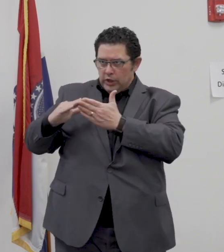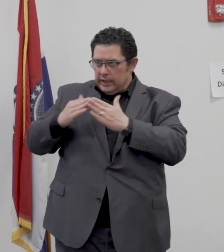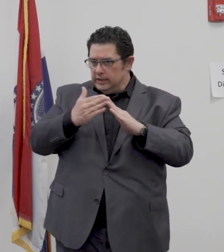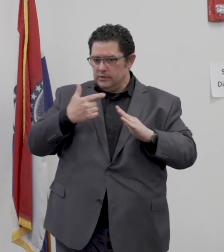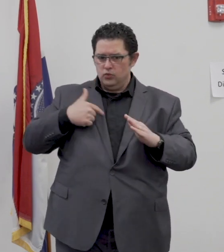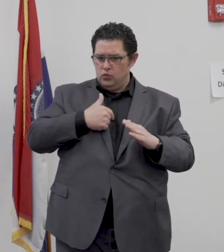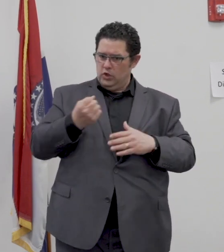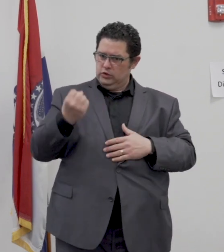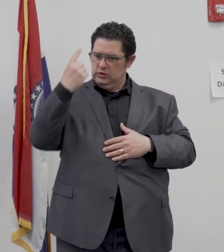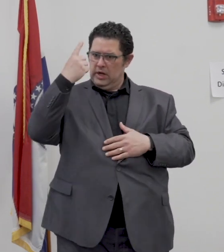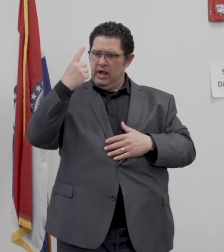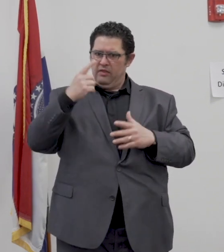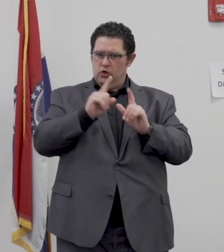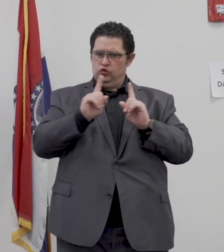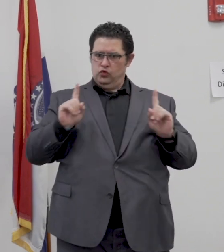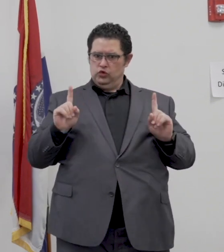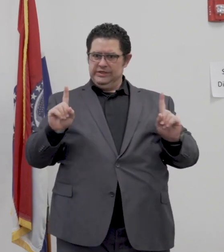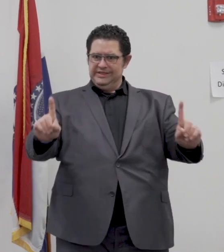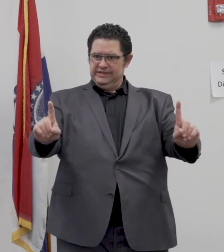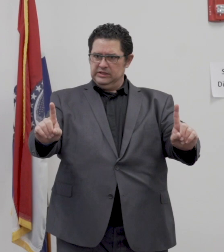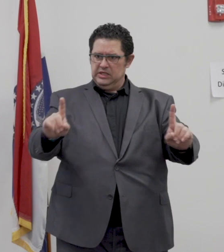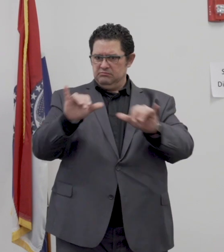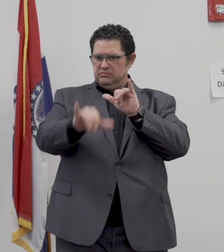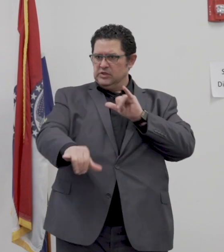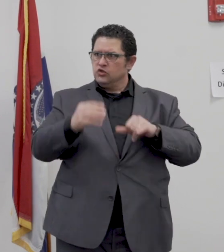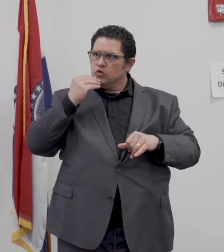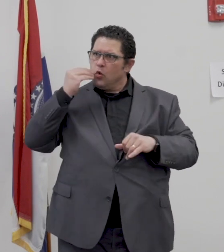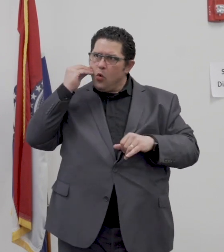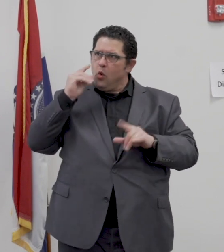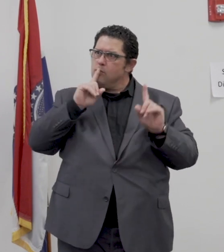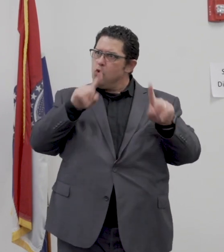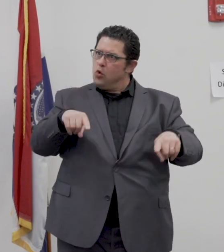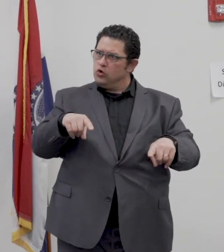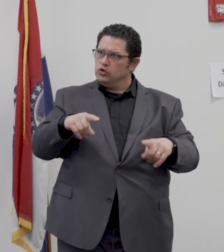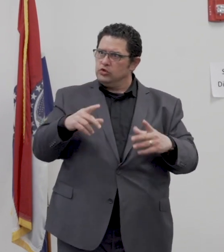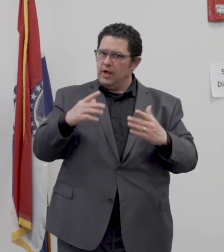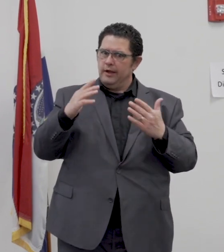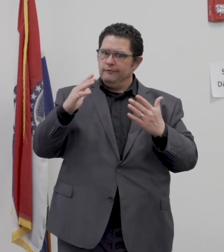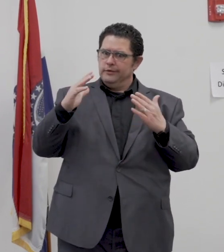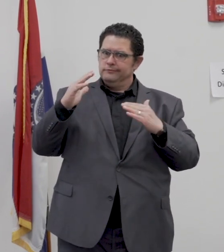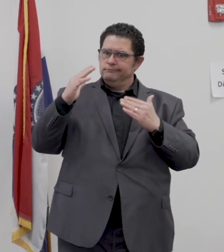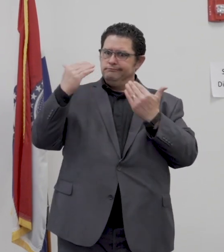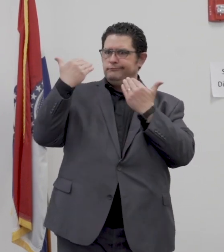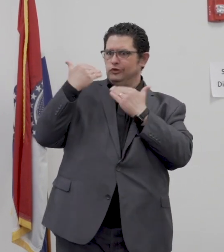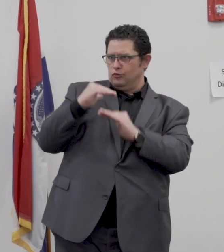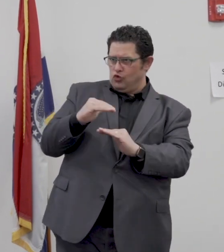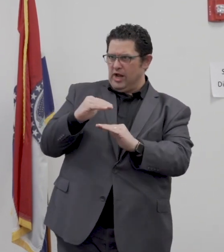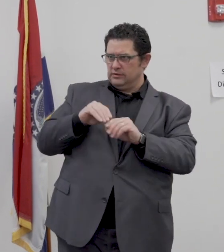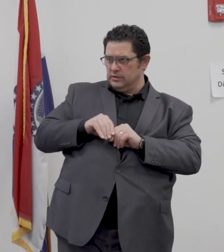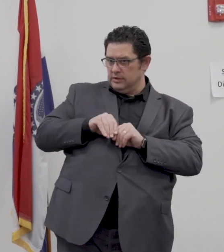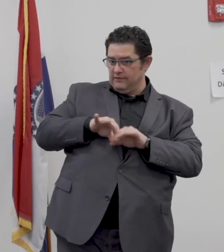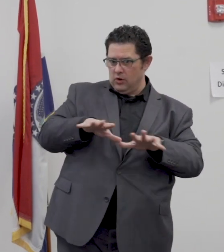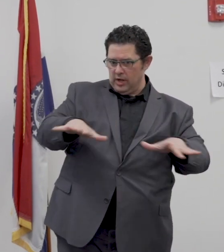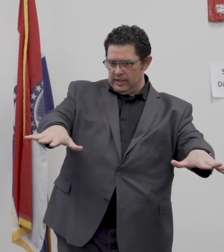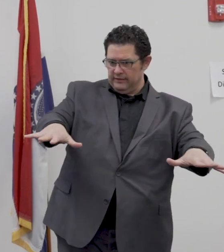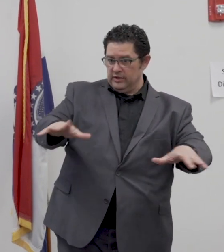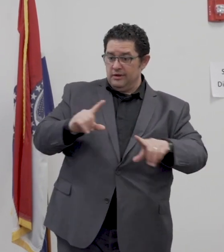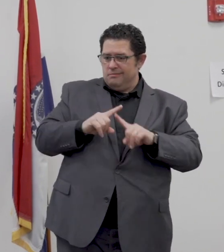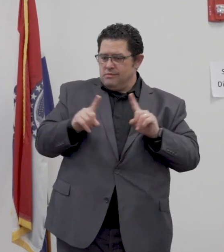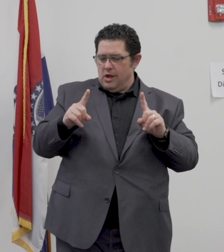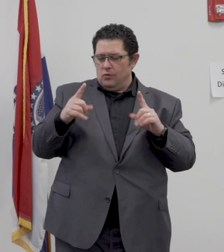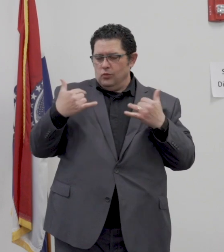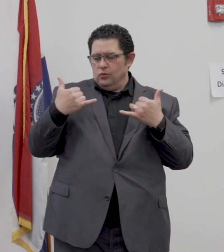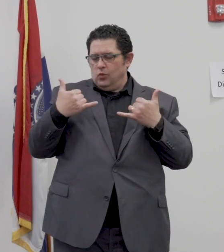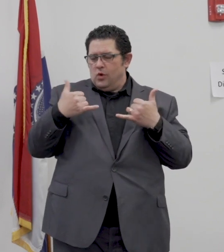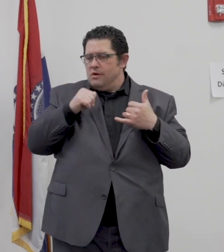that our social distancing and stay-at-home orders have suppressed the viral activity, but we're not where we need to be yet. We